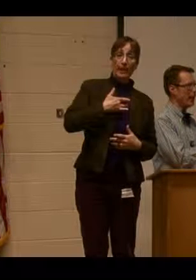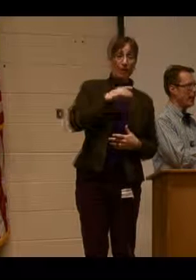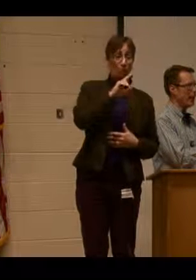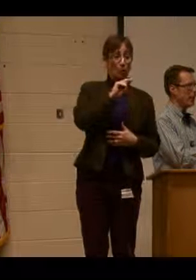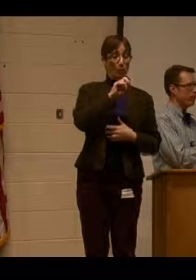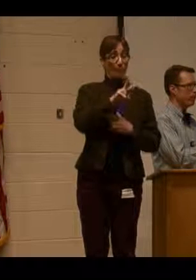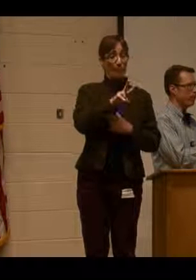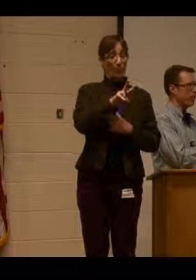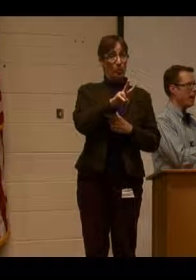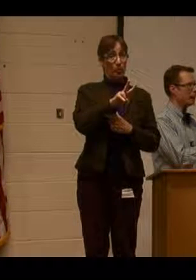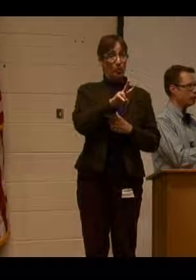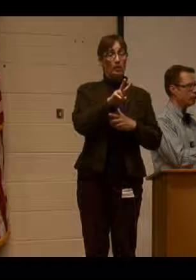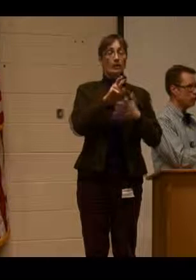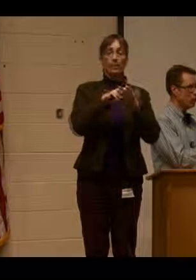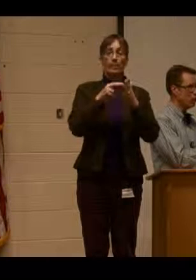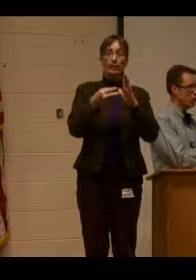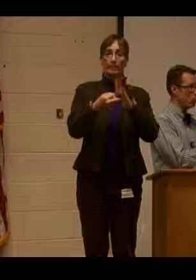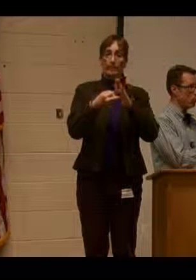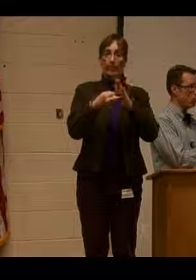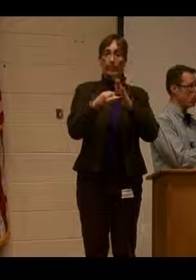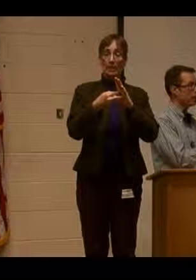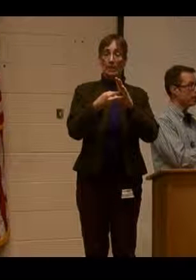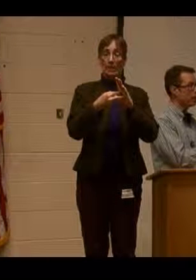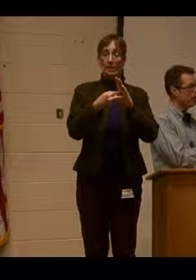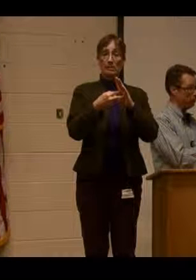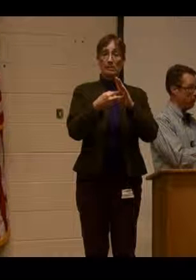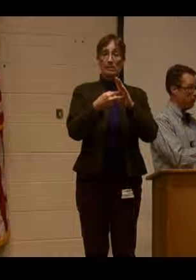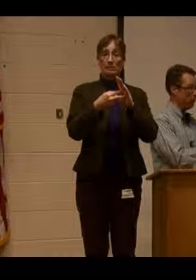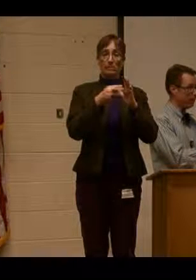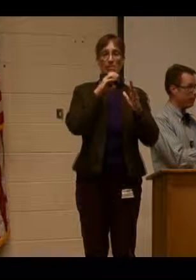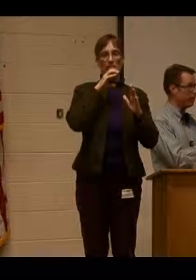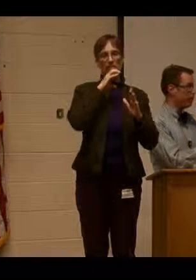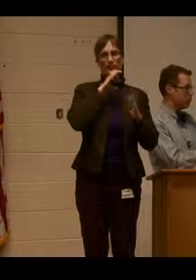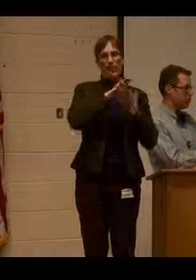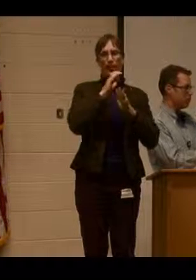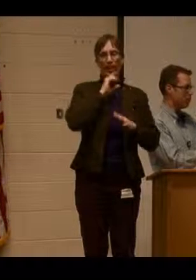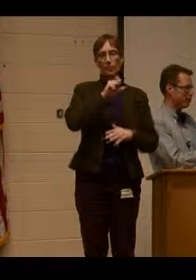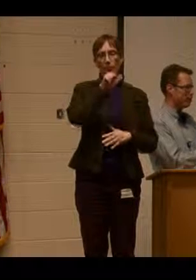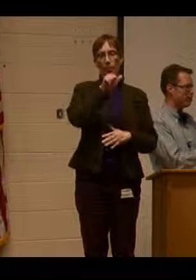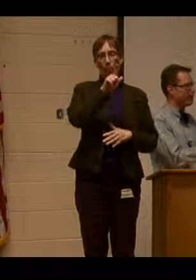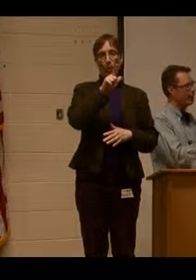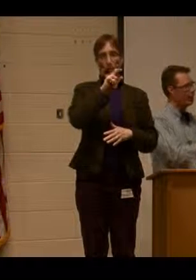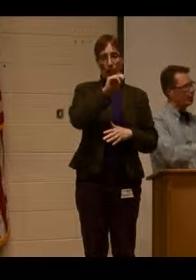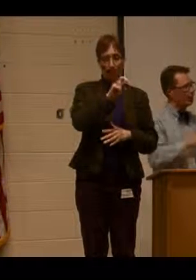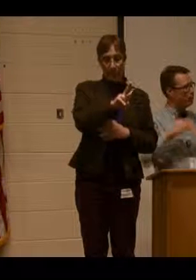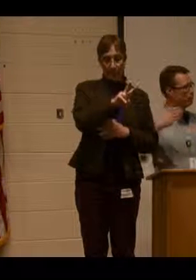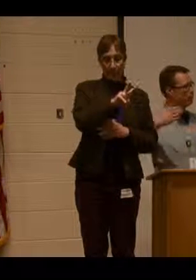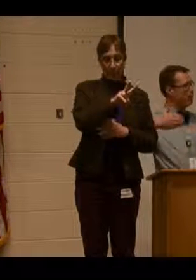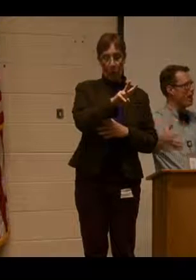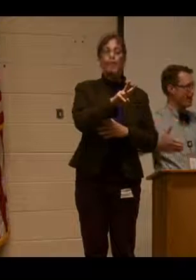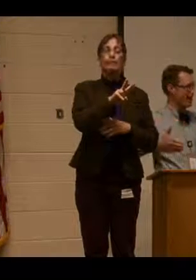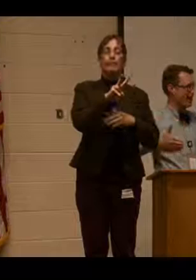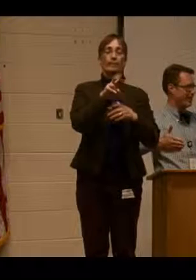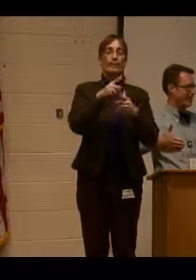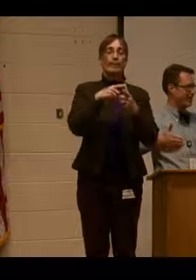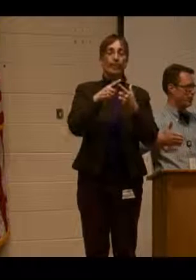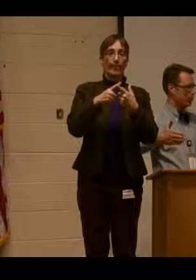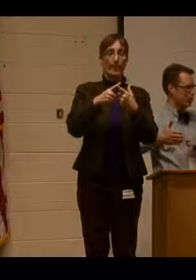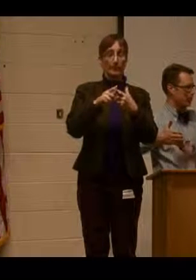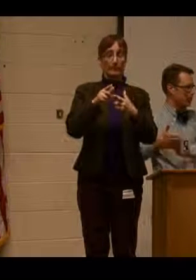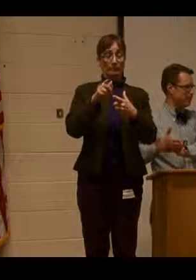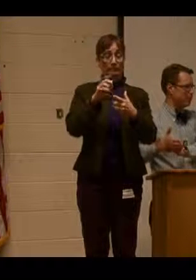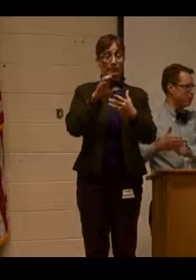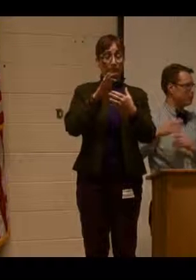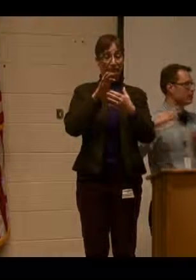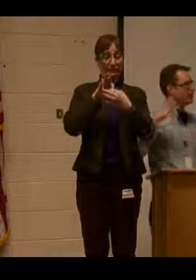turned 21. If you have a February birthday, it would be in May that you exit. So